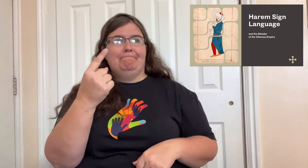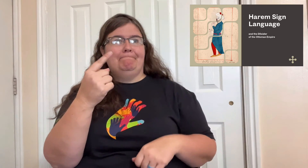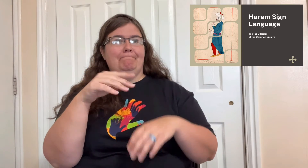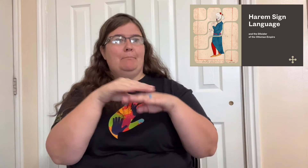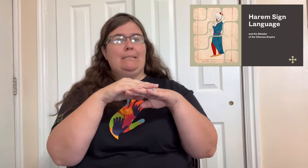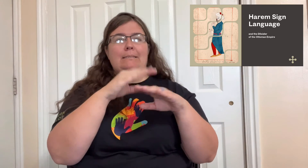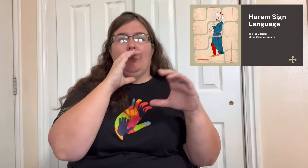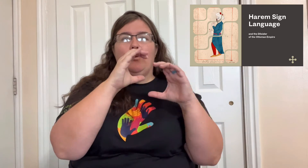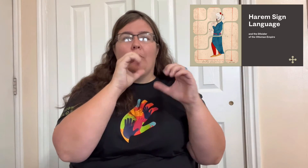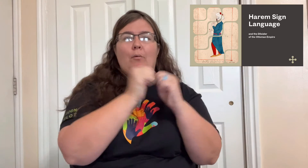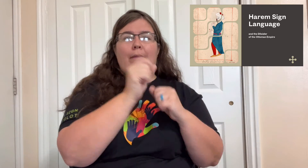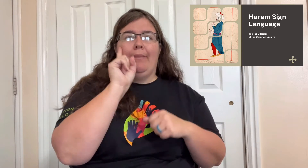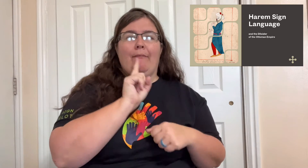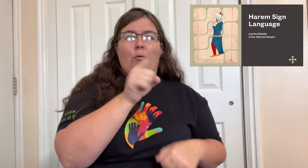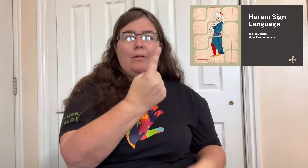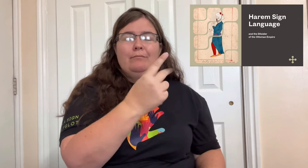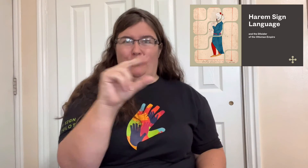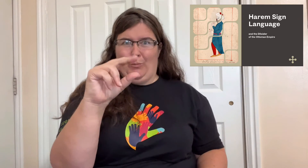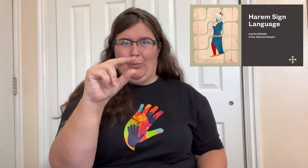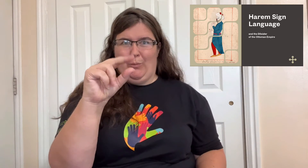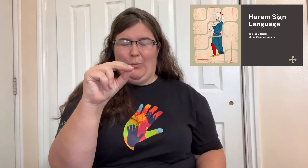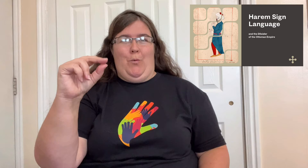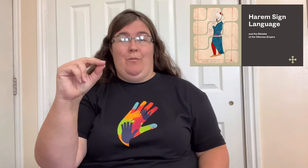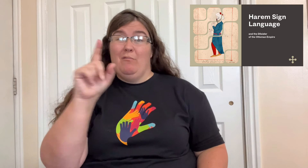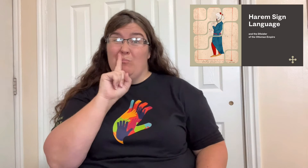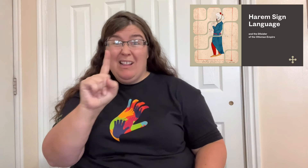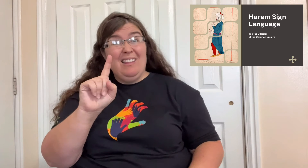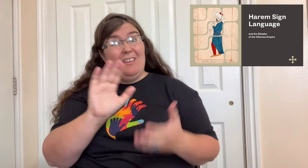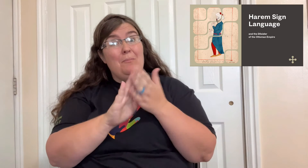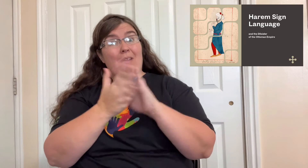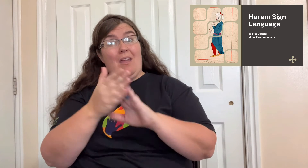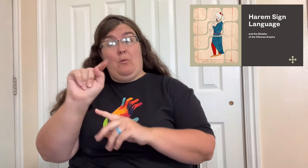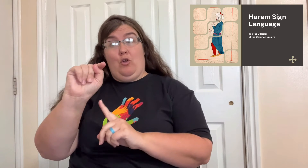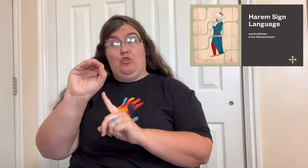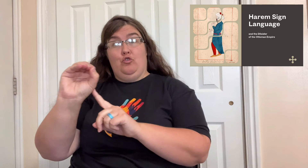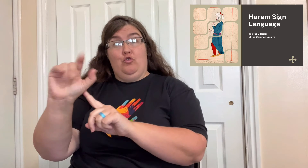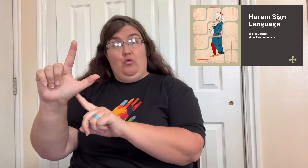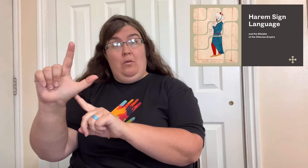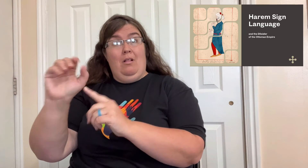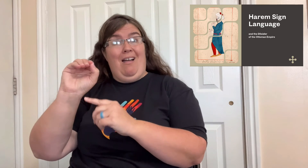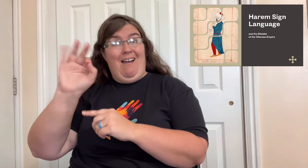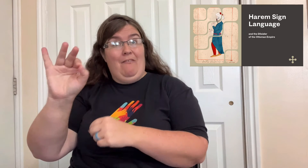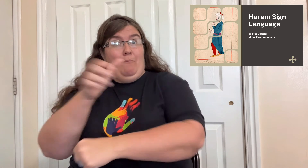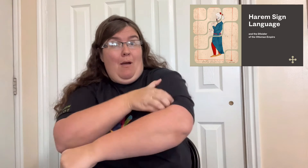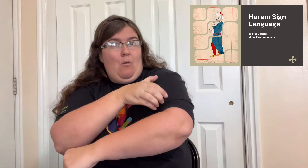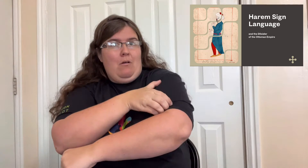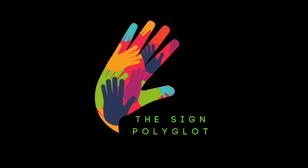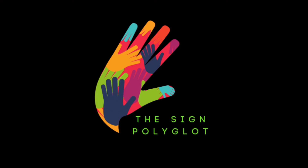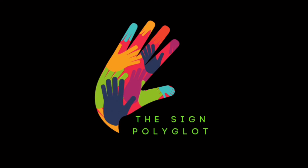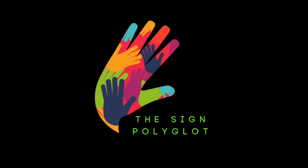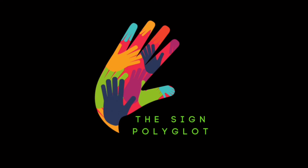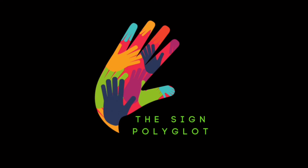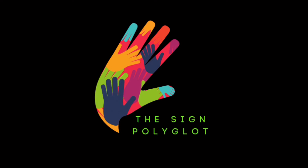just a basic communication strategy for deaf people only. No, it became a tool of power.